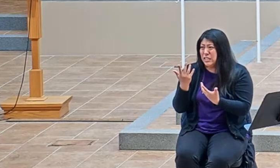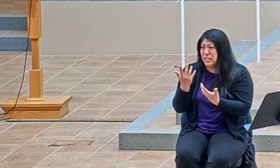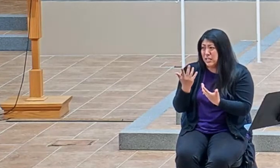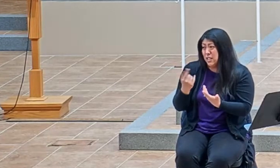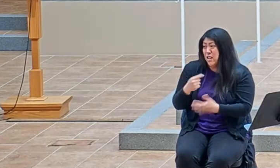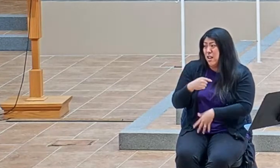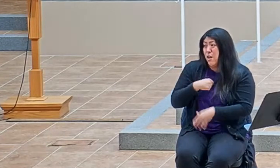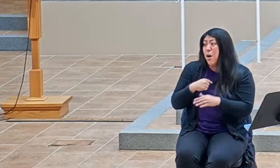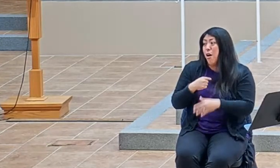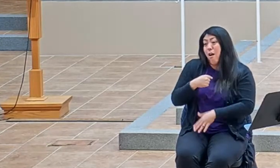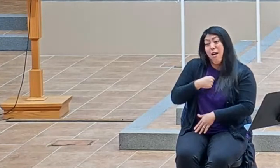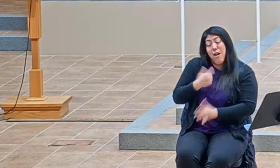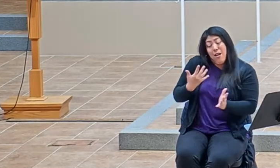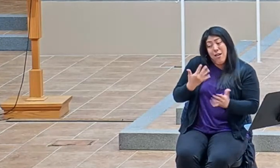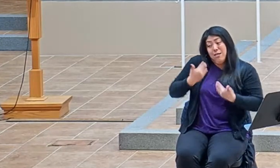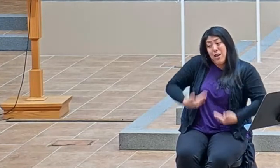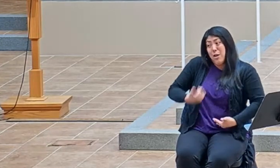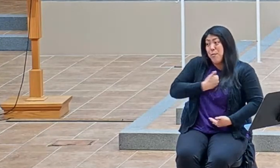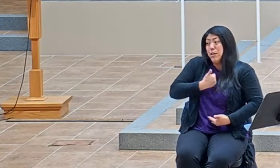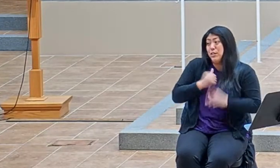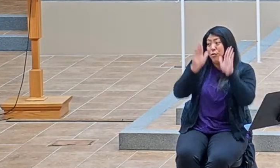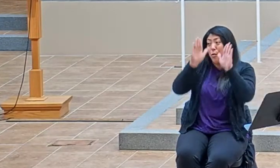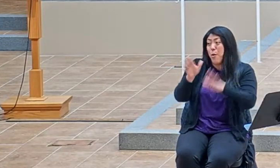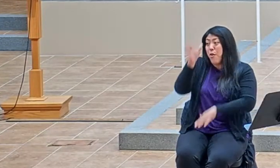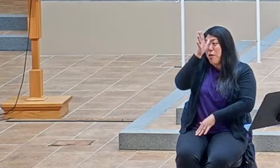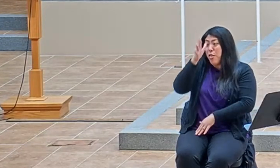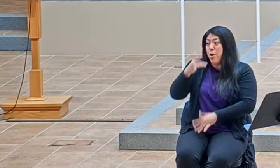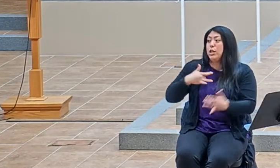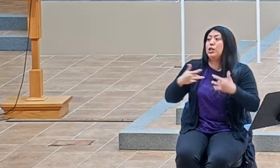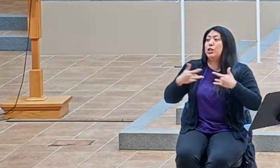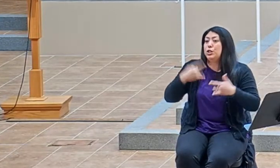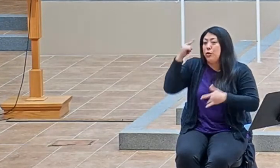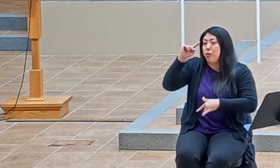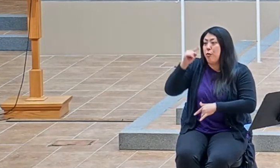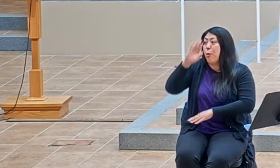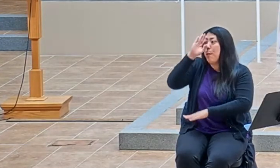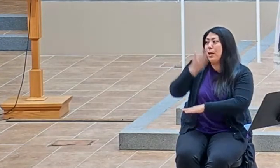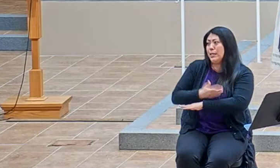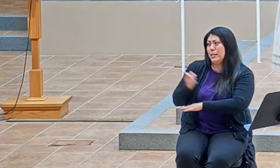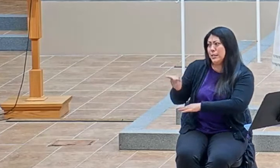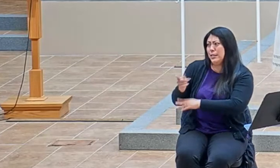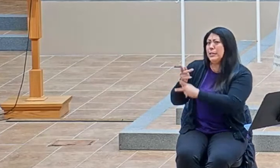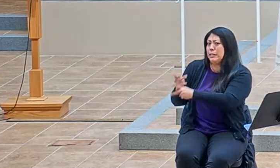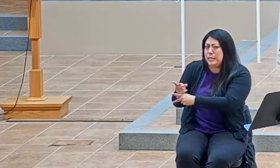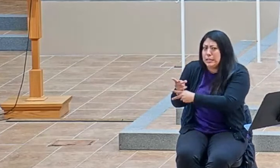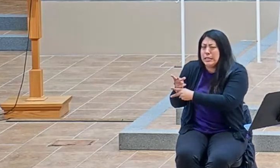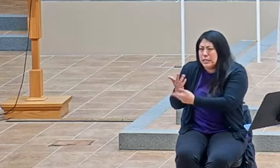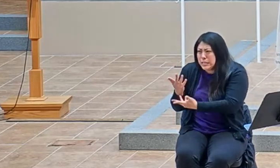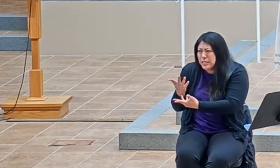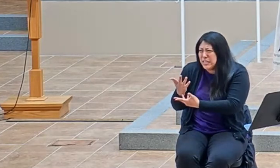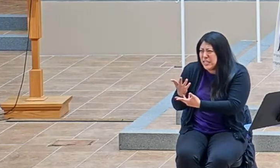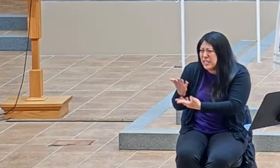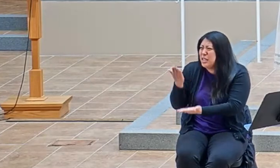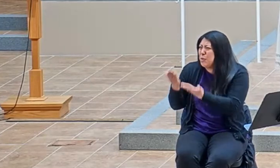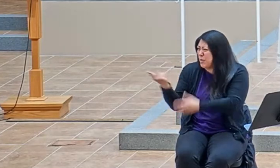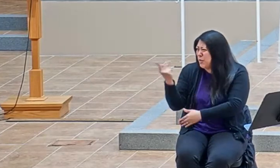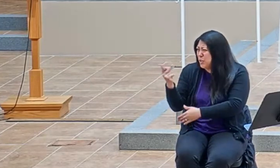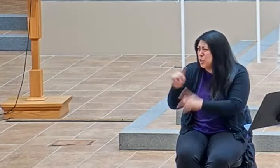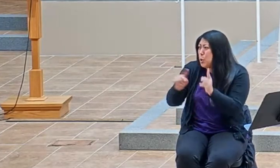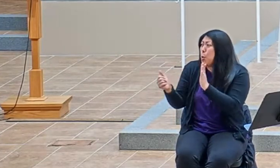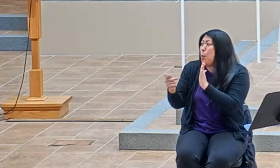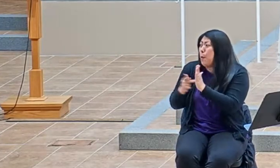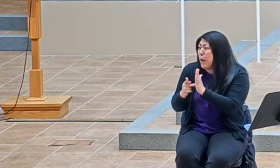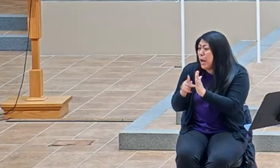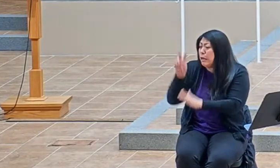actually, being the wonderful father that I am and concerned for my son's safety, I recommended that we